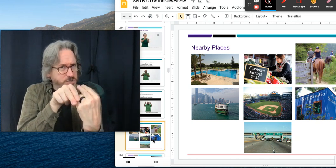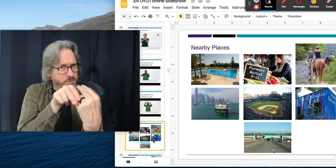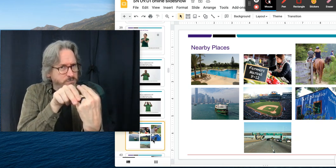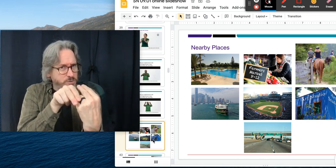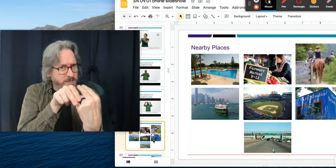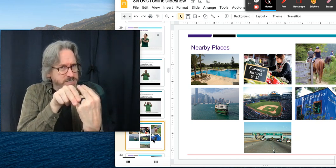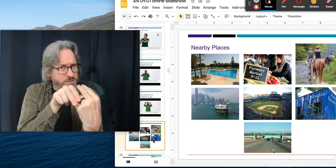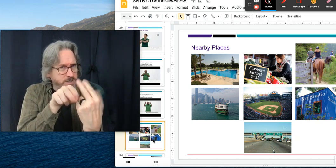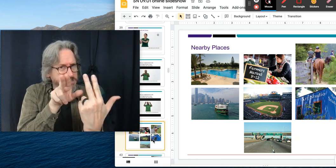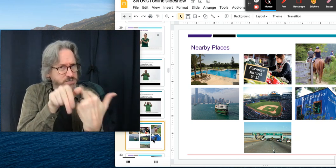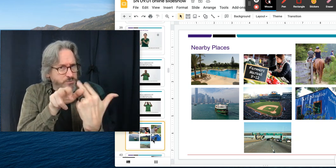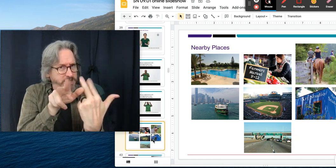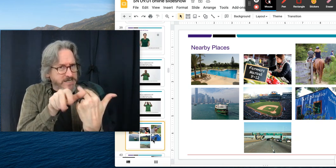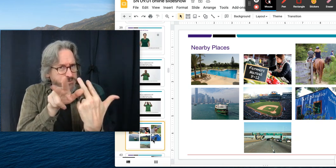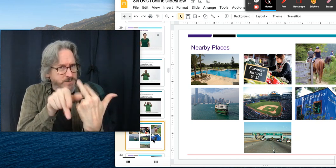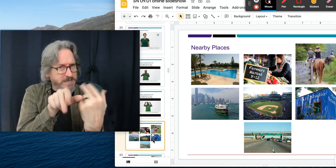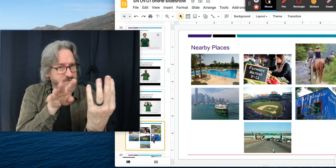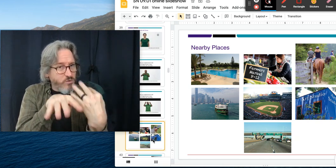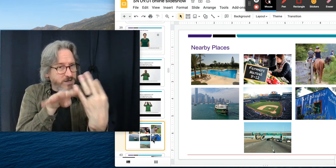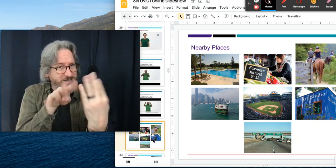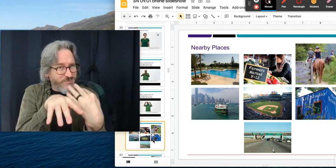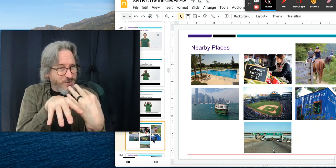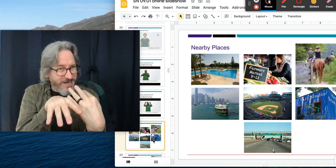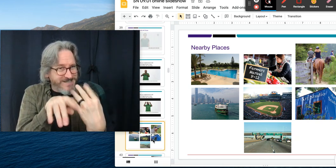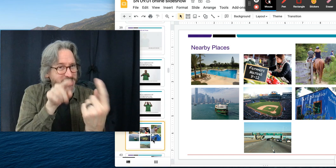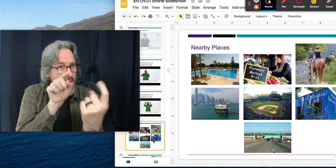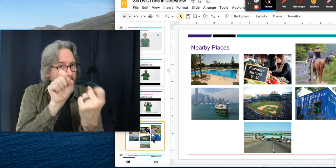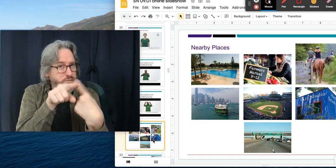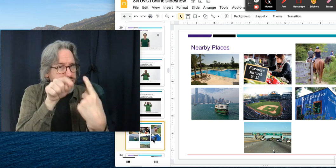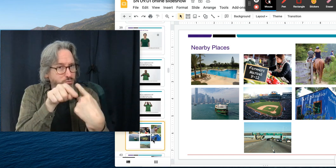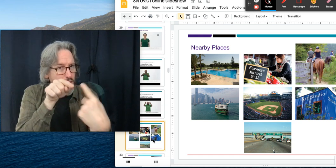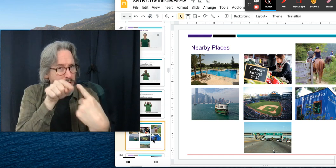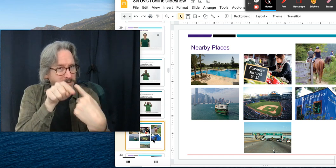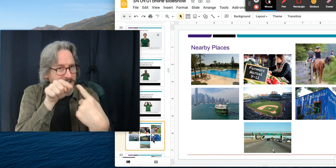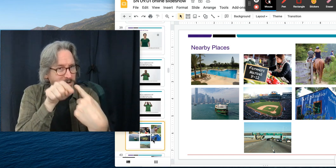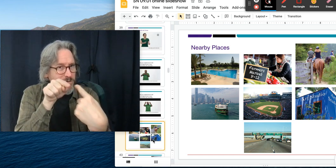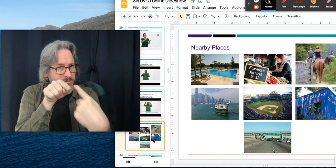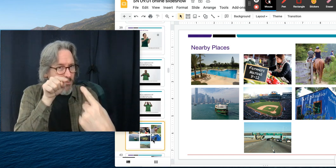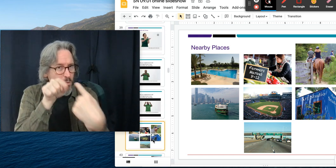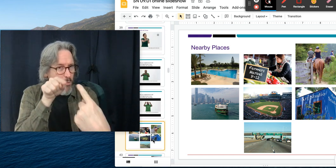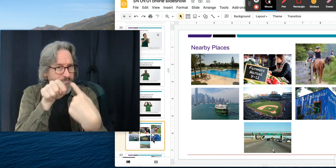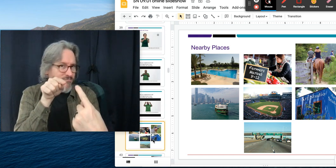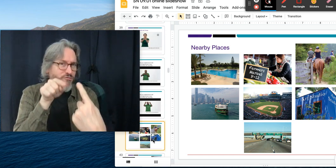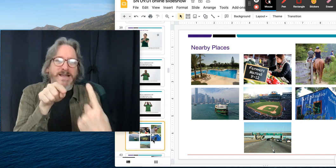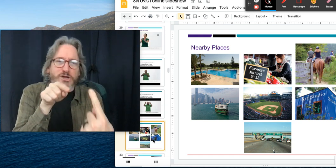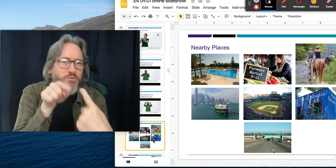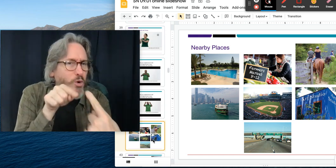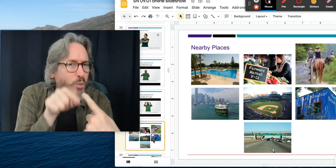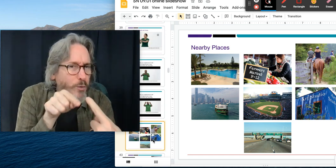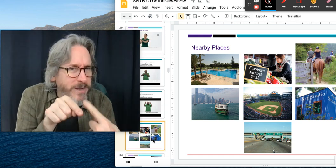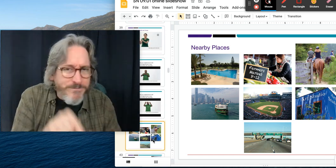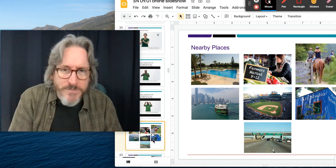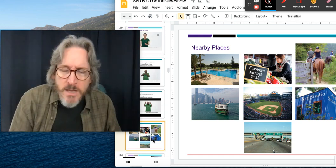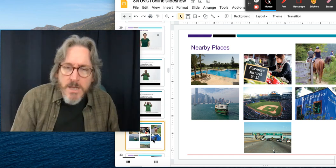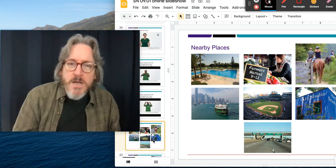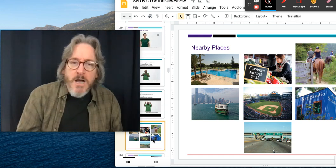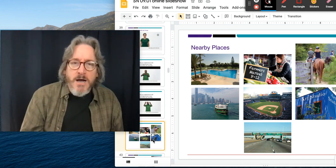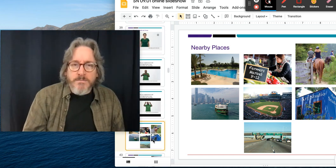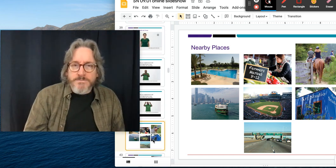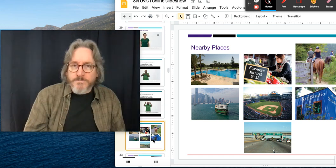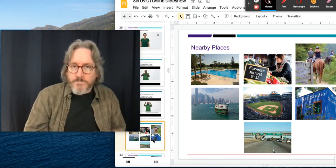it's like two lanes, 3 lanes, 3 lanes, 4 lanes, 4 lanes, or like regular road one way.